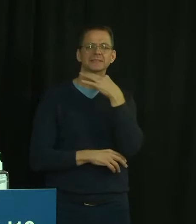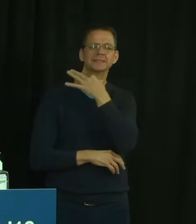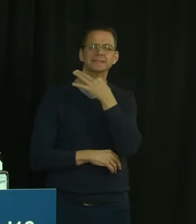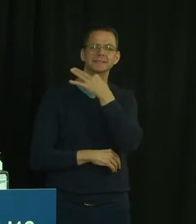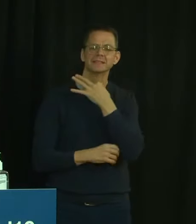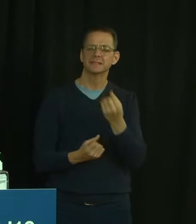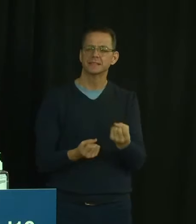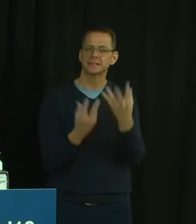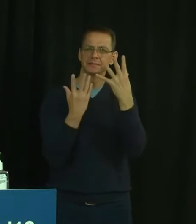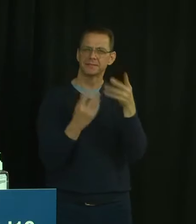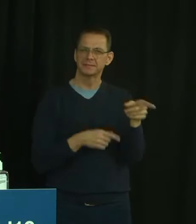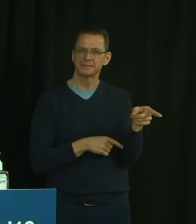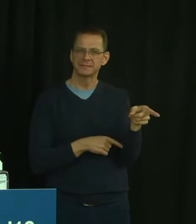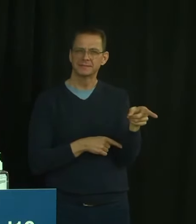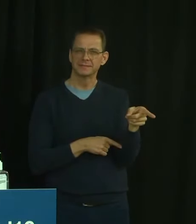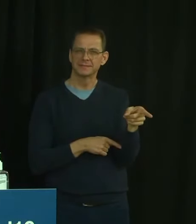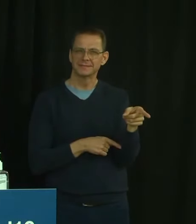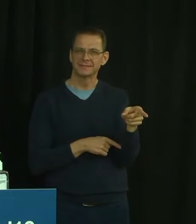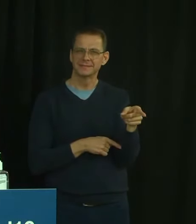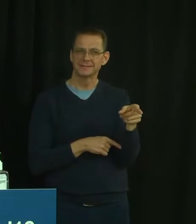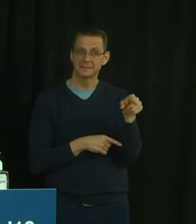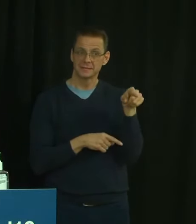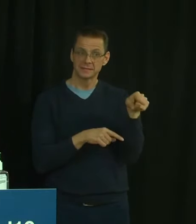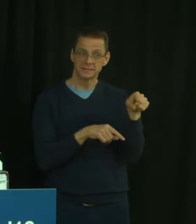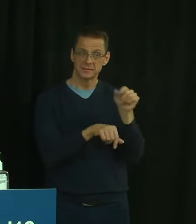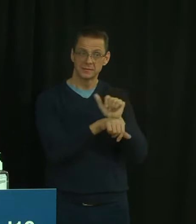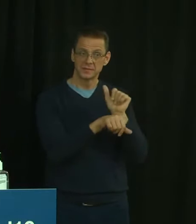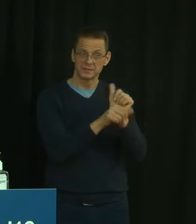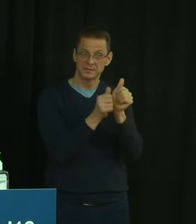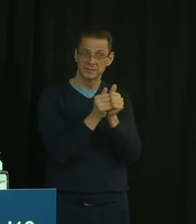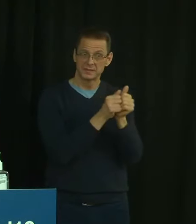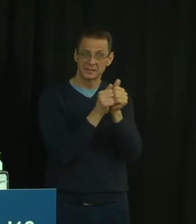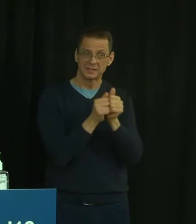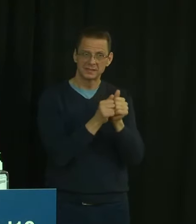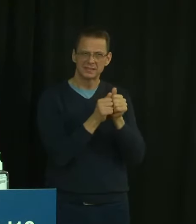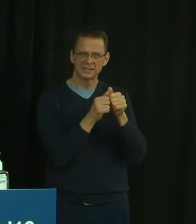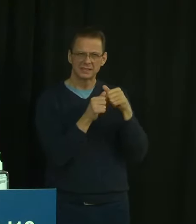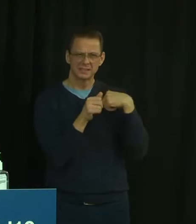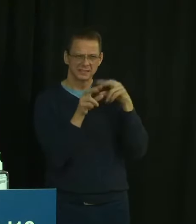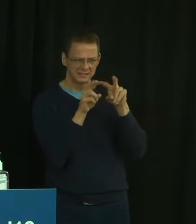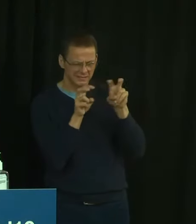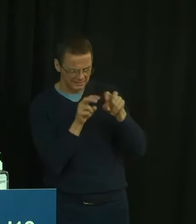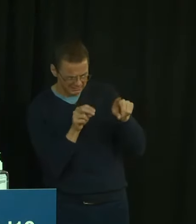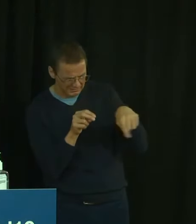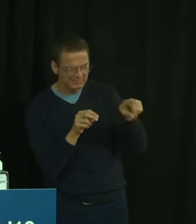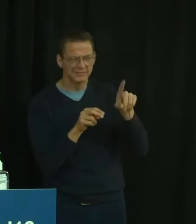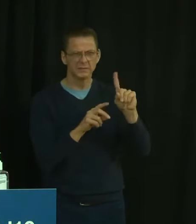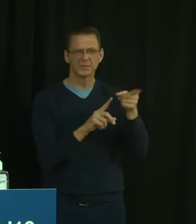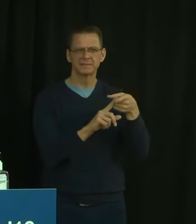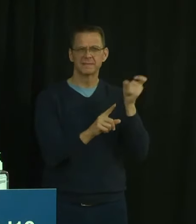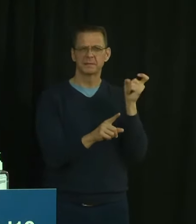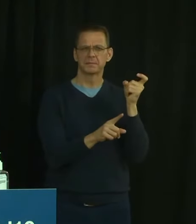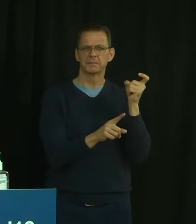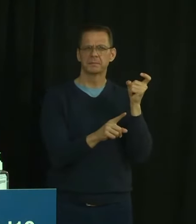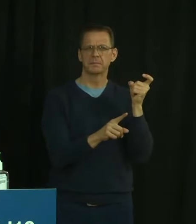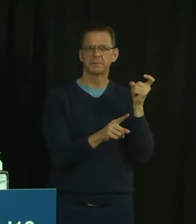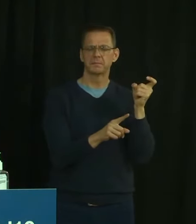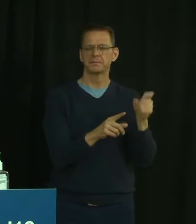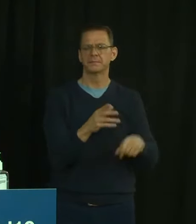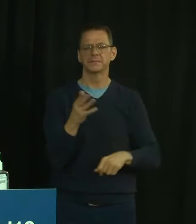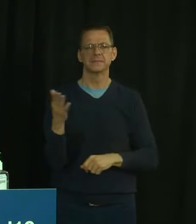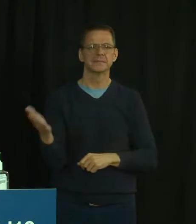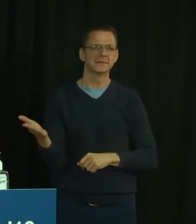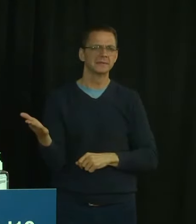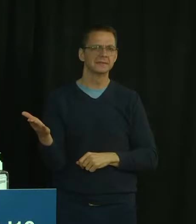I would have to get that information from my local colleagues, as it is the local public health teams that deal with those specific